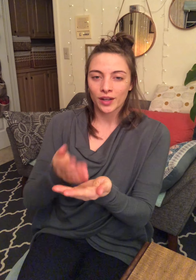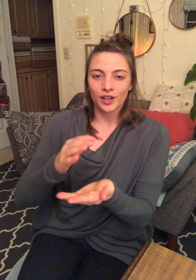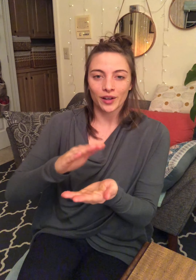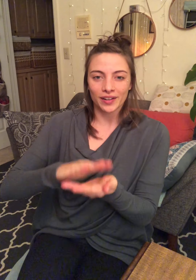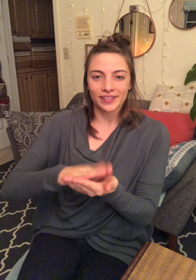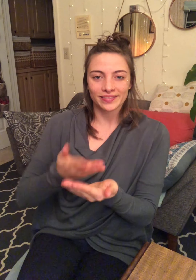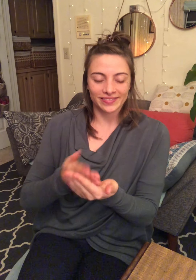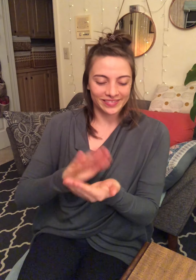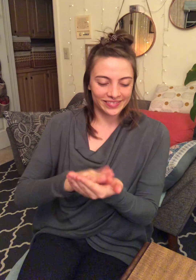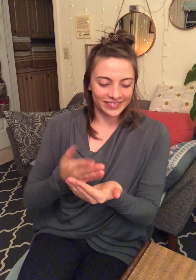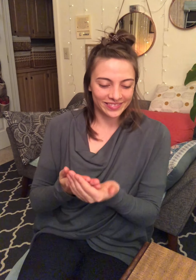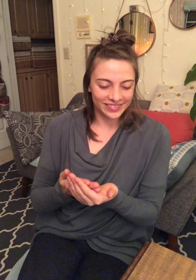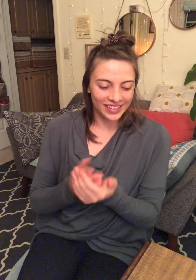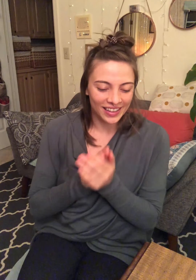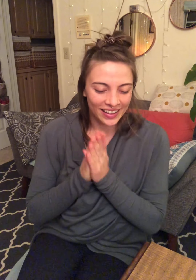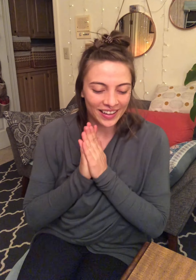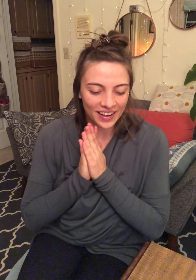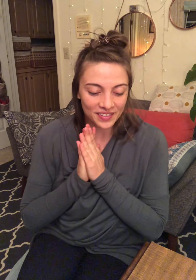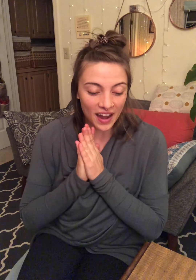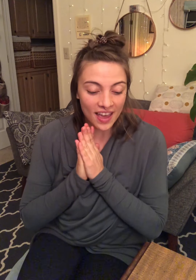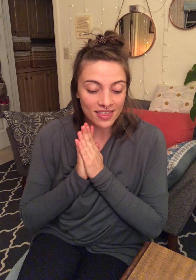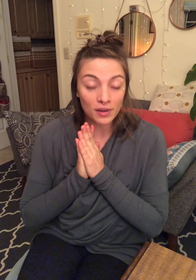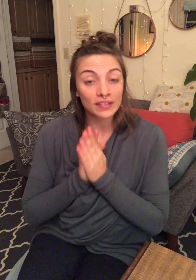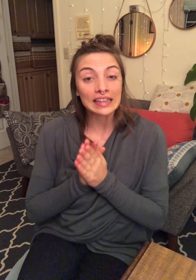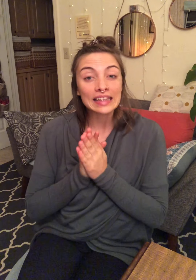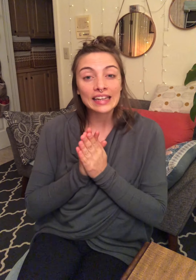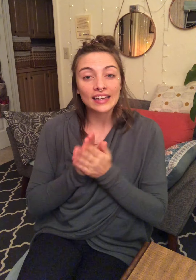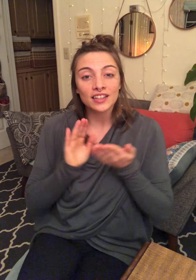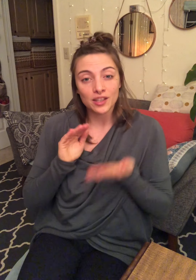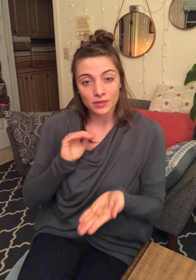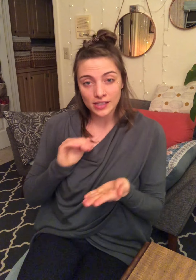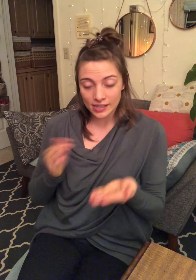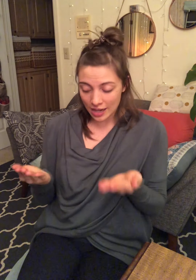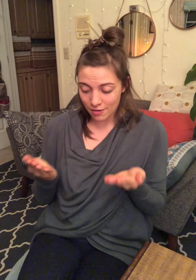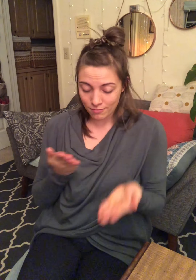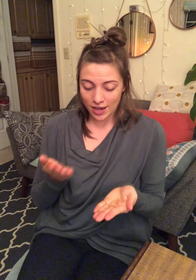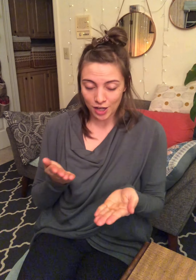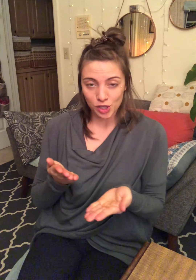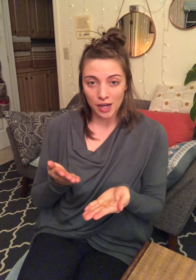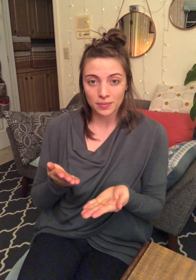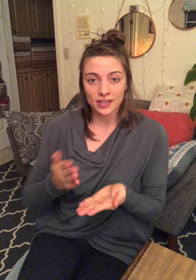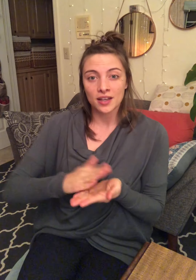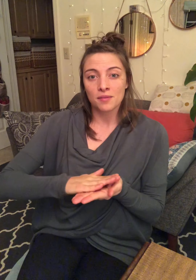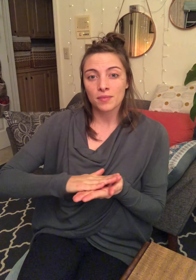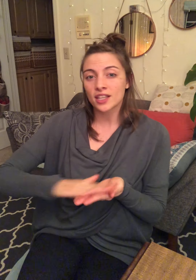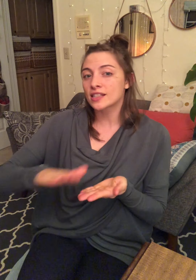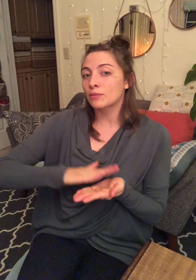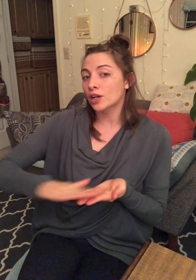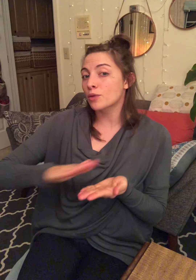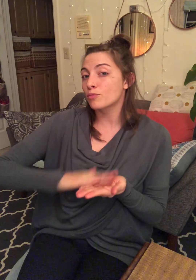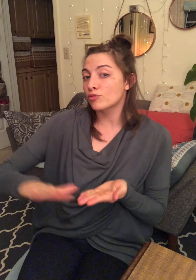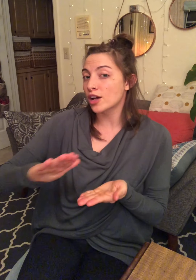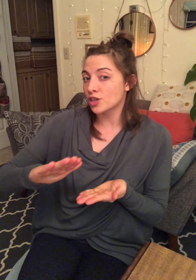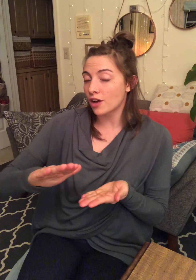Cook. All right, and then we have clean, so same hand shapes, but this time we're gonna brush off our